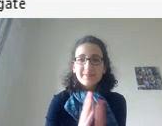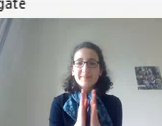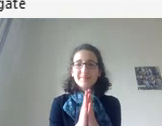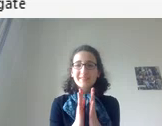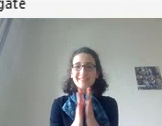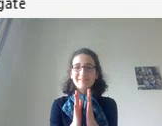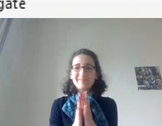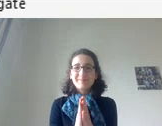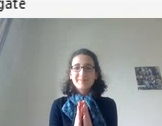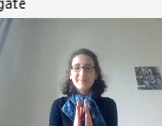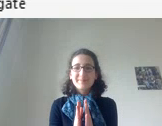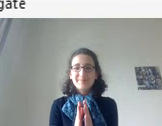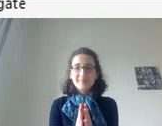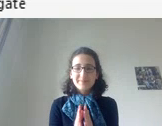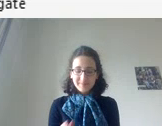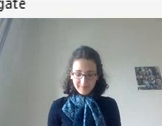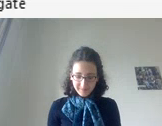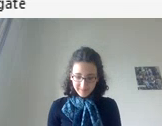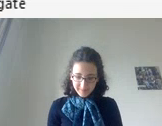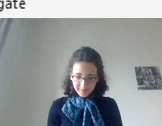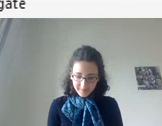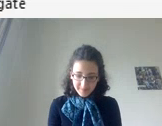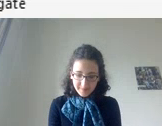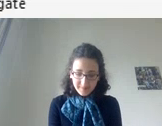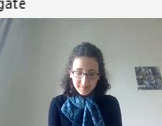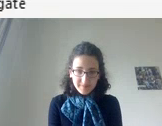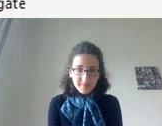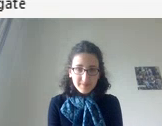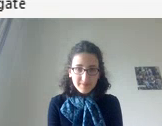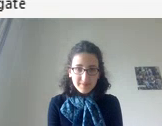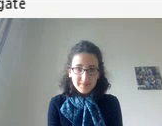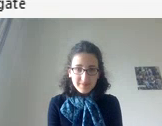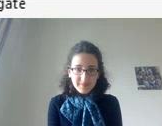Now, if do people have any questions?